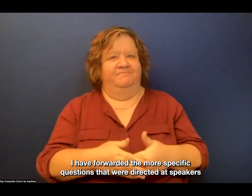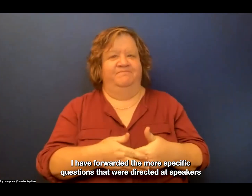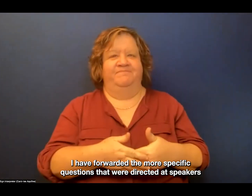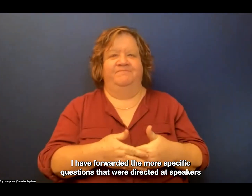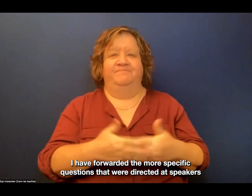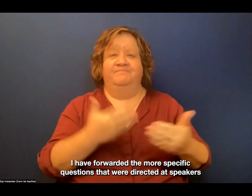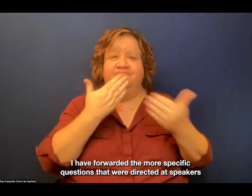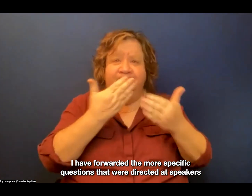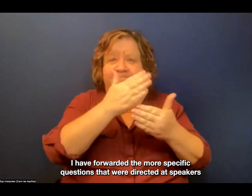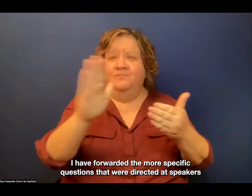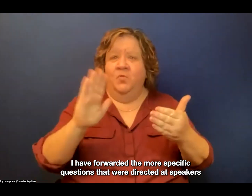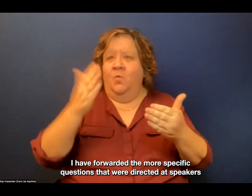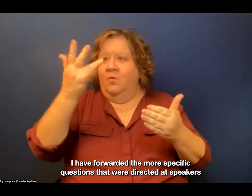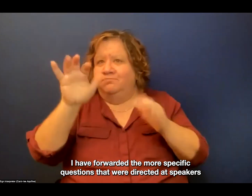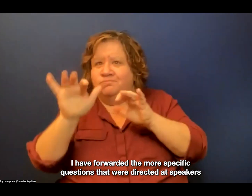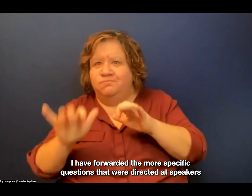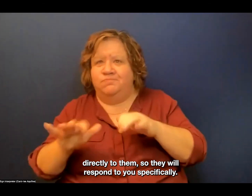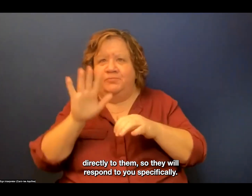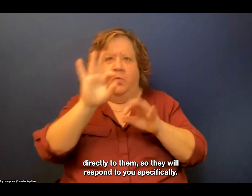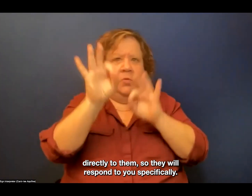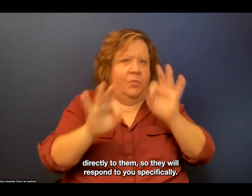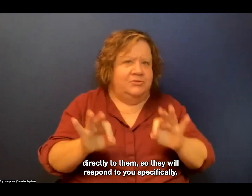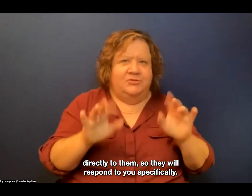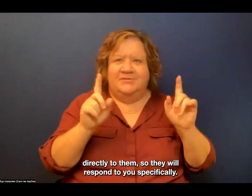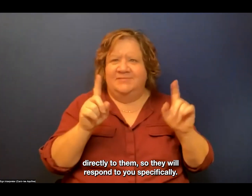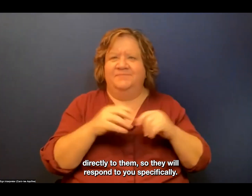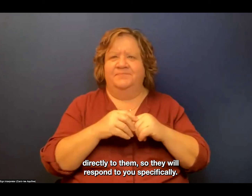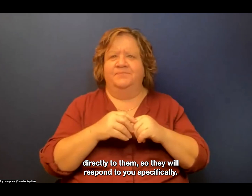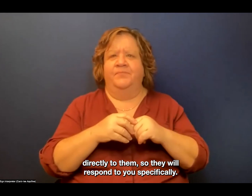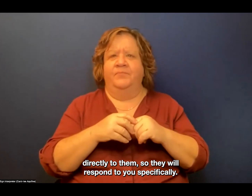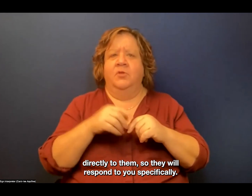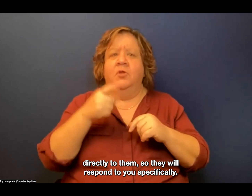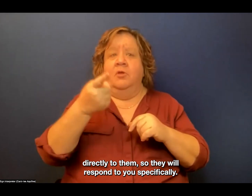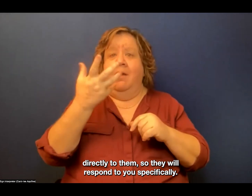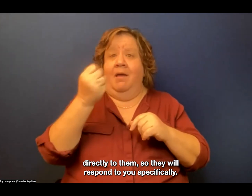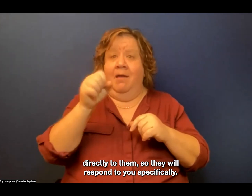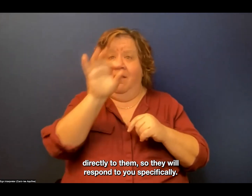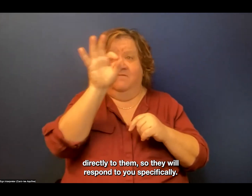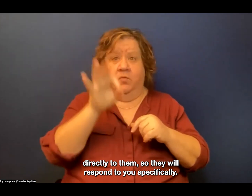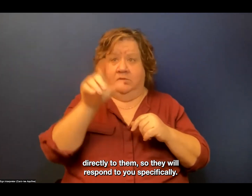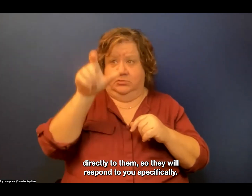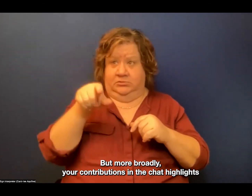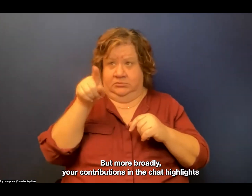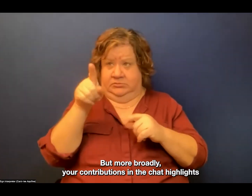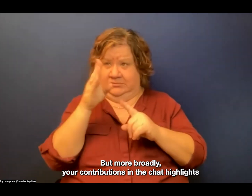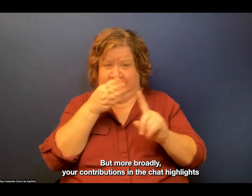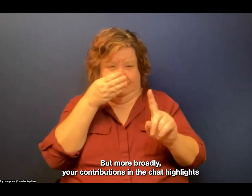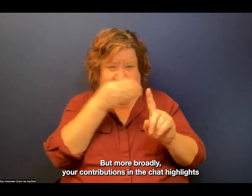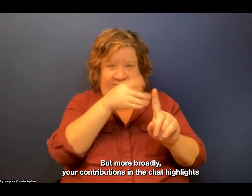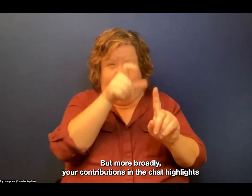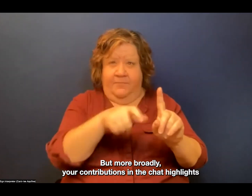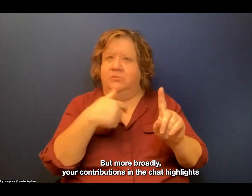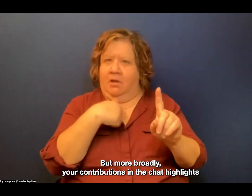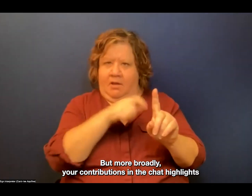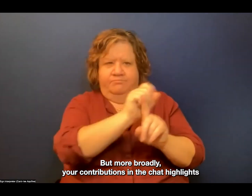specific questions that were directed at speakers directly to them, so they'll respond to you specifically.